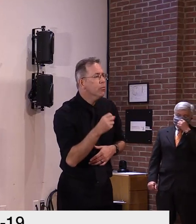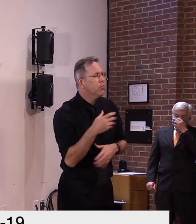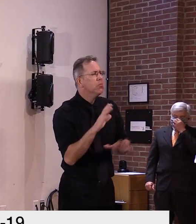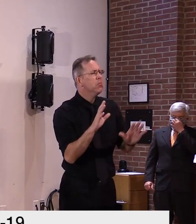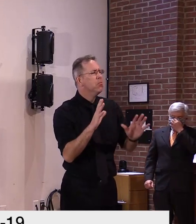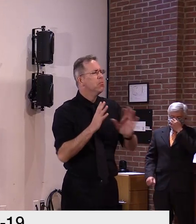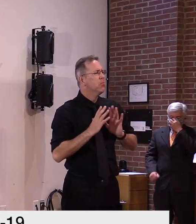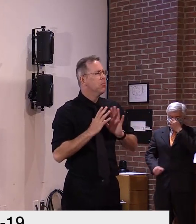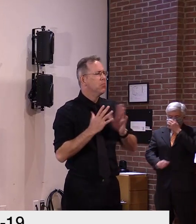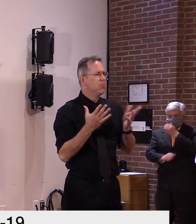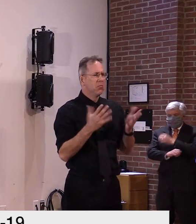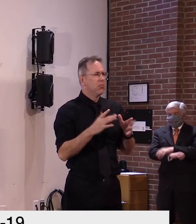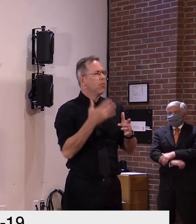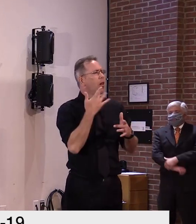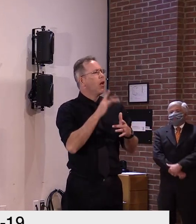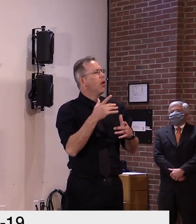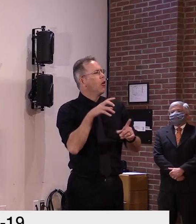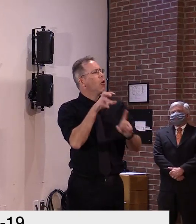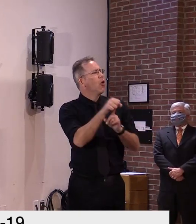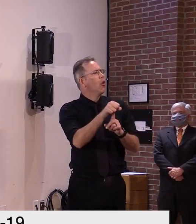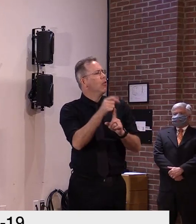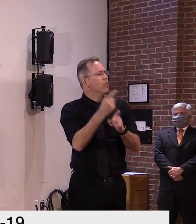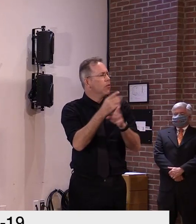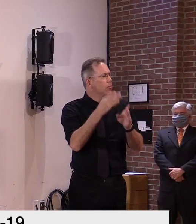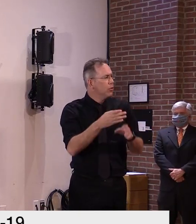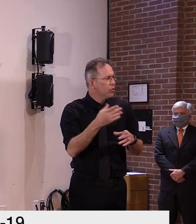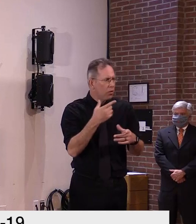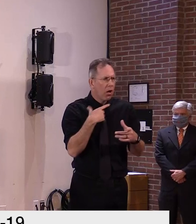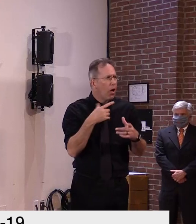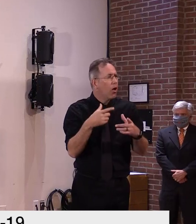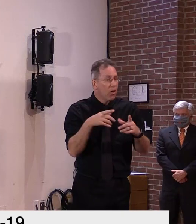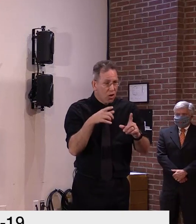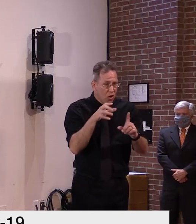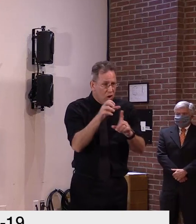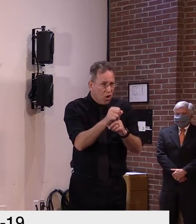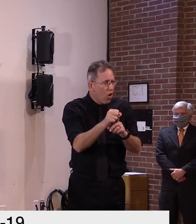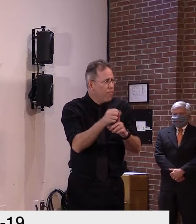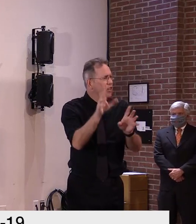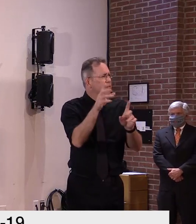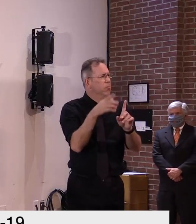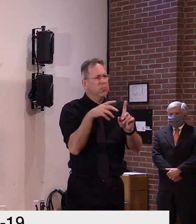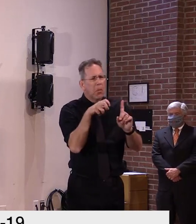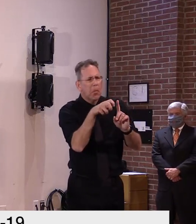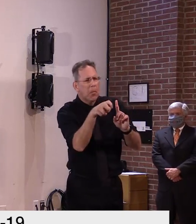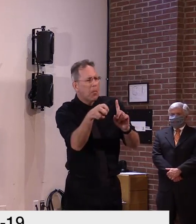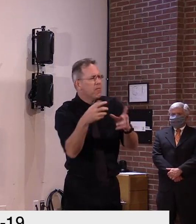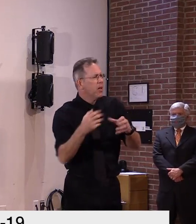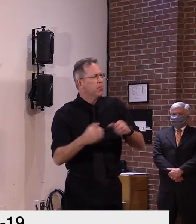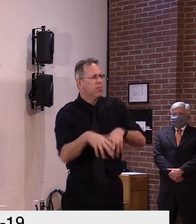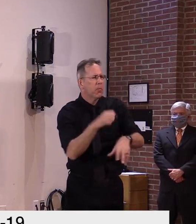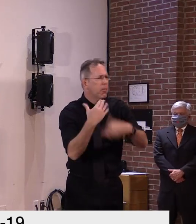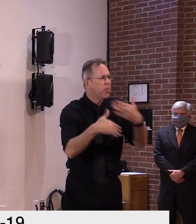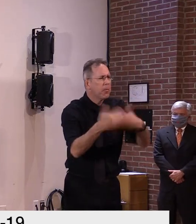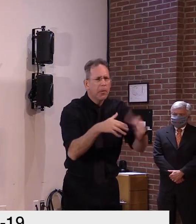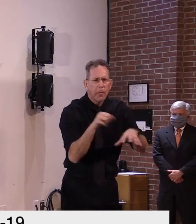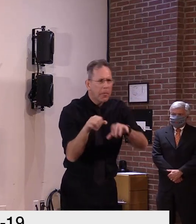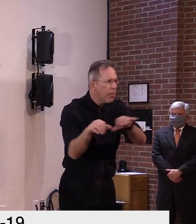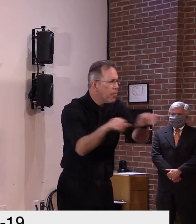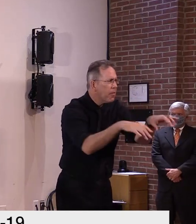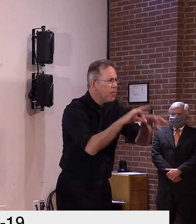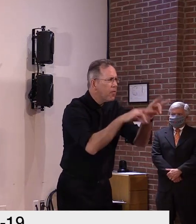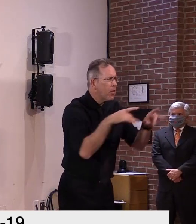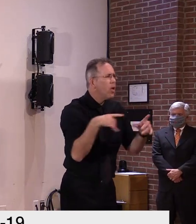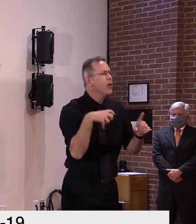evident, the pace was rather rapid in terms of testing contacts, having other contacts be tested once new people